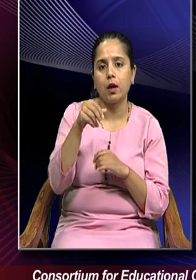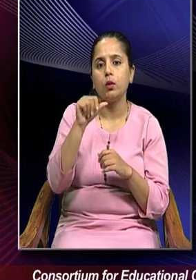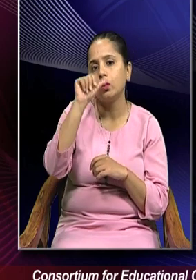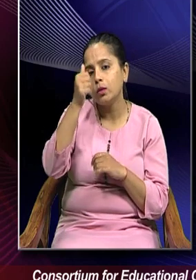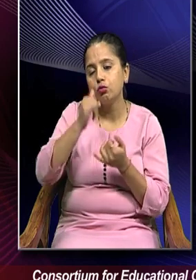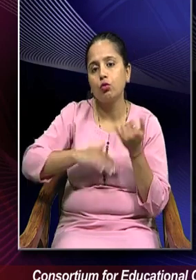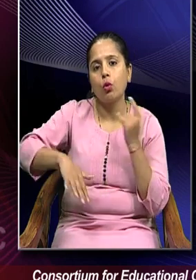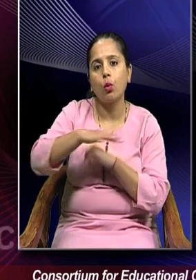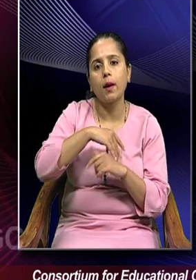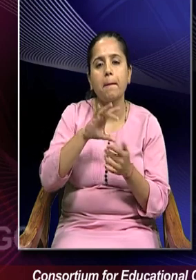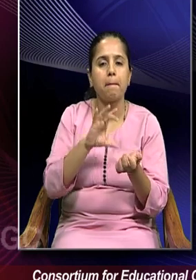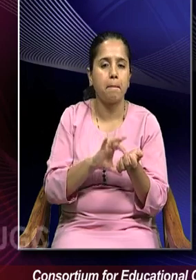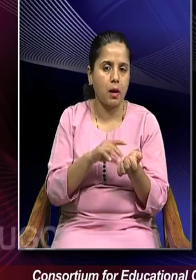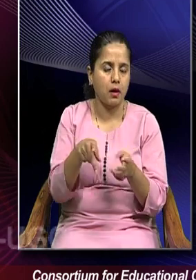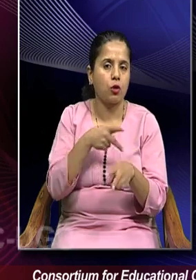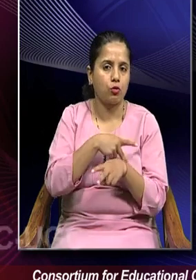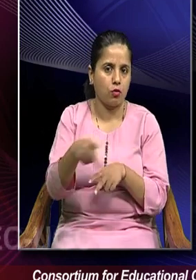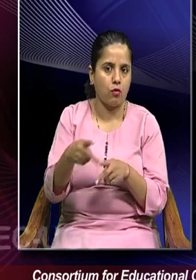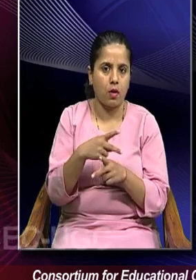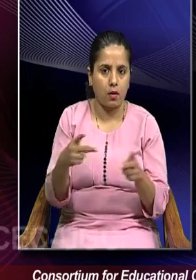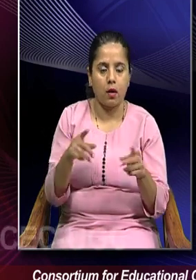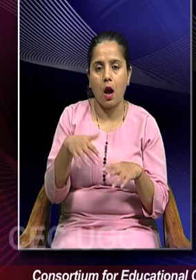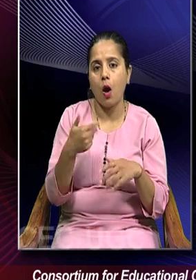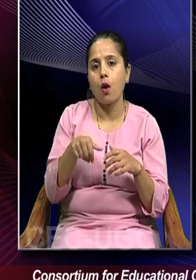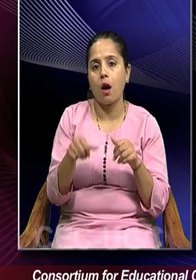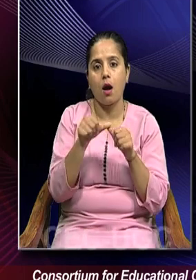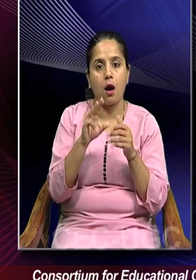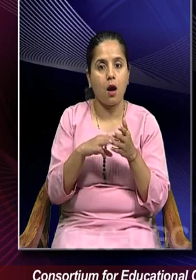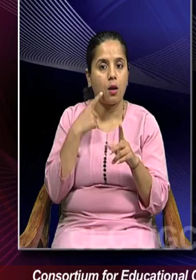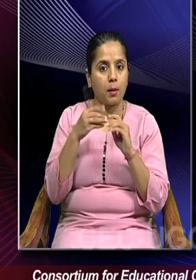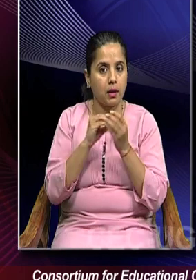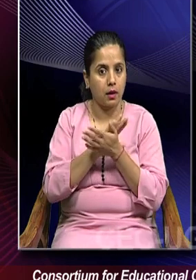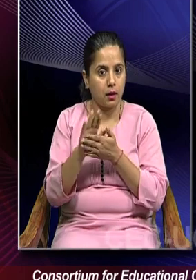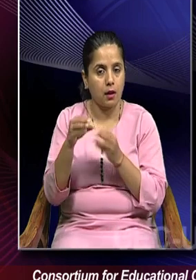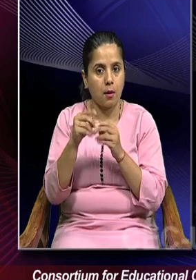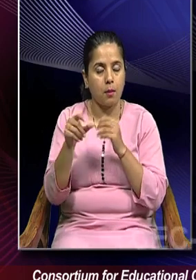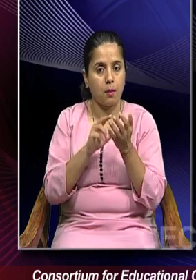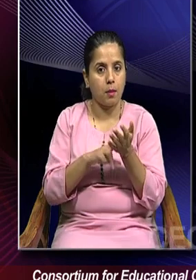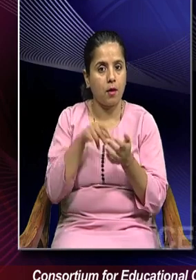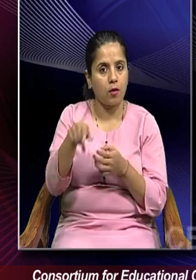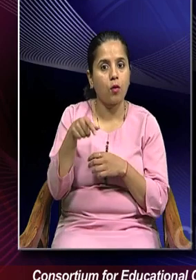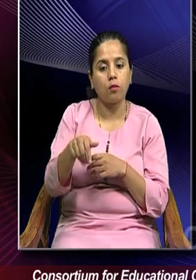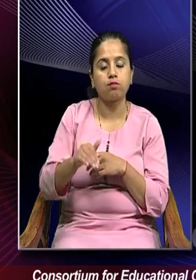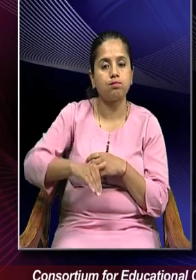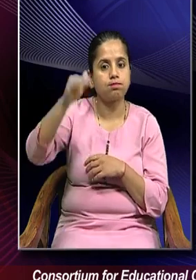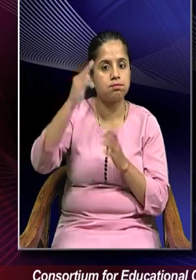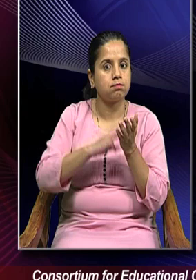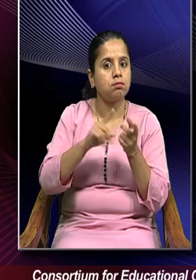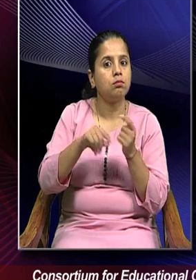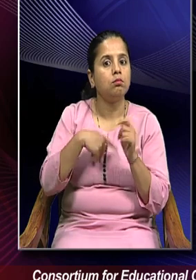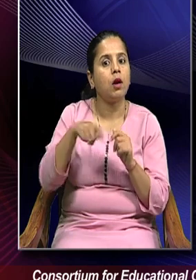in the medical profession, and how Amitabh Bachchan, who has been raised by the father of Vinod Mehra in this particular